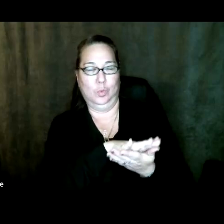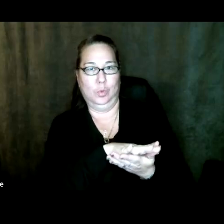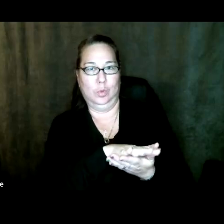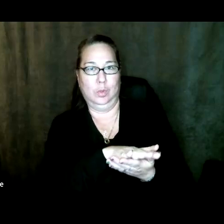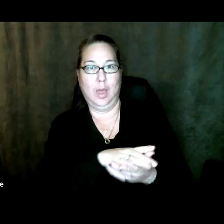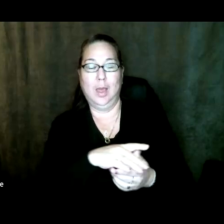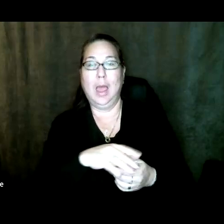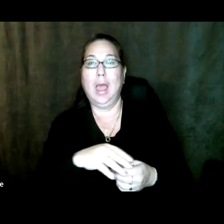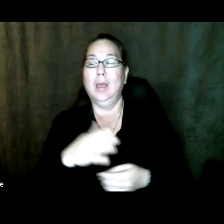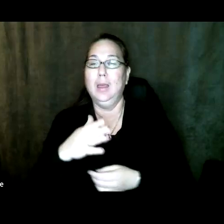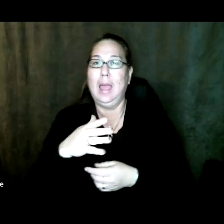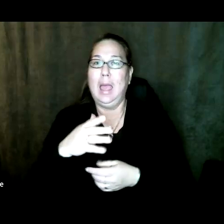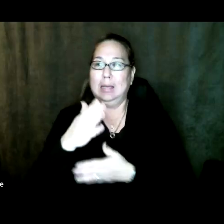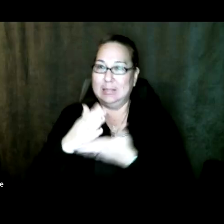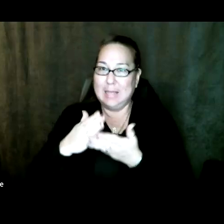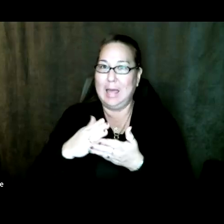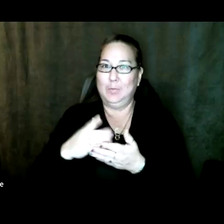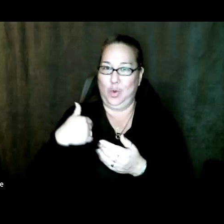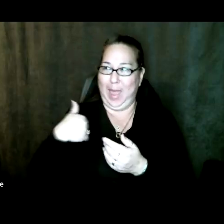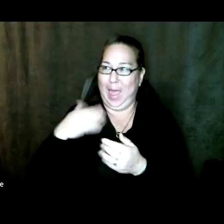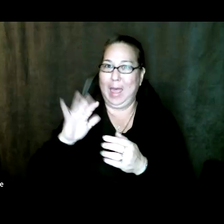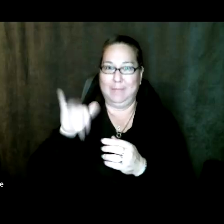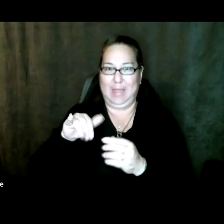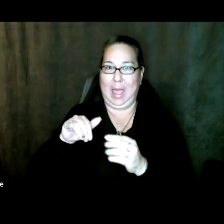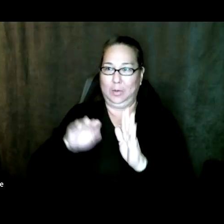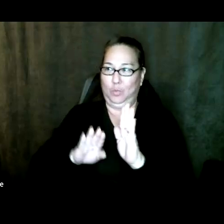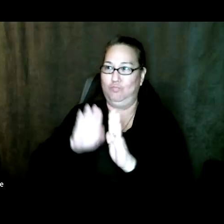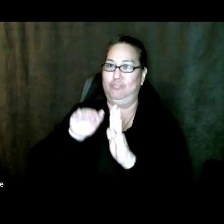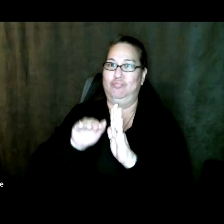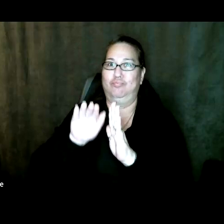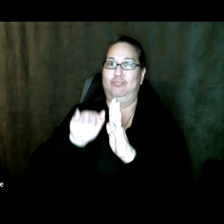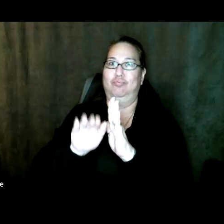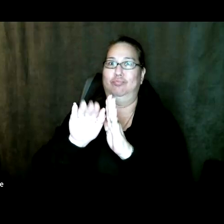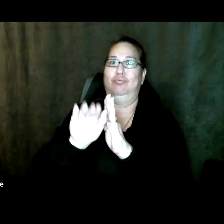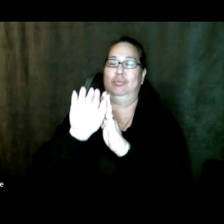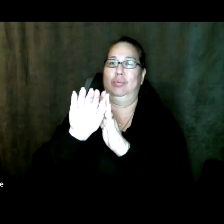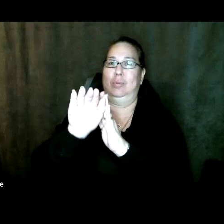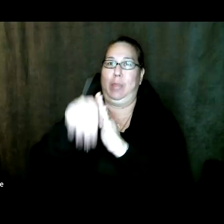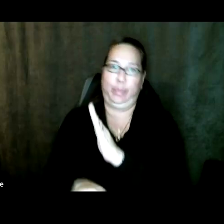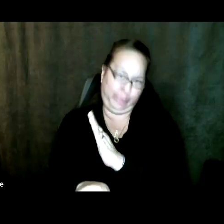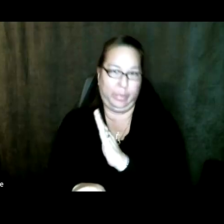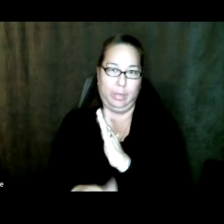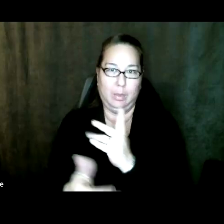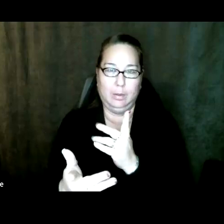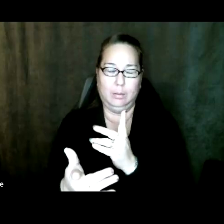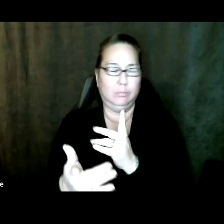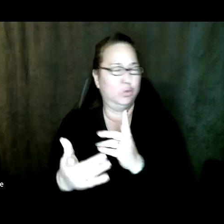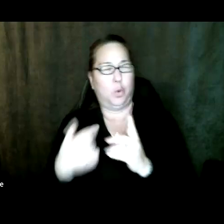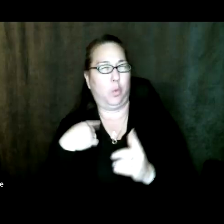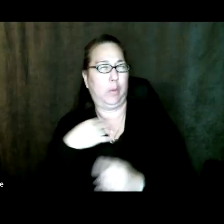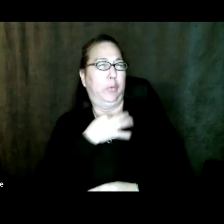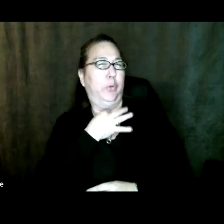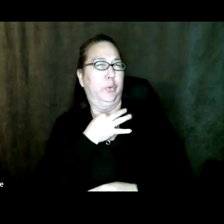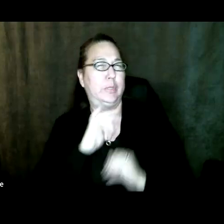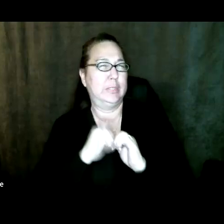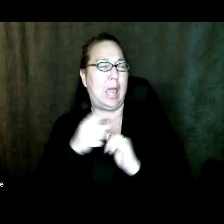gradual progression and then a drop off. And so I'm wondering how you all are thinking